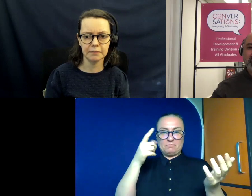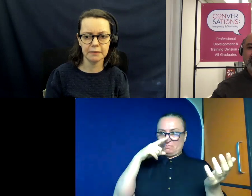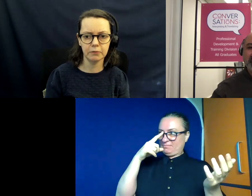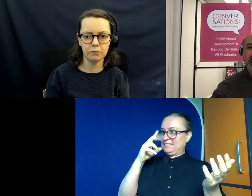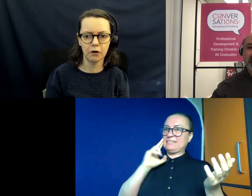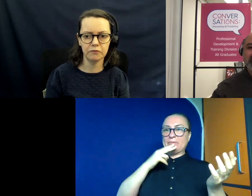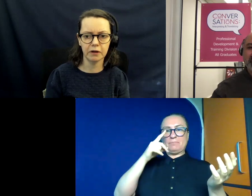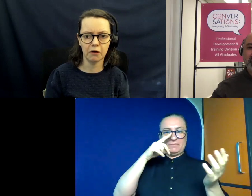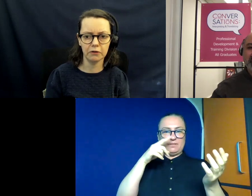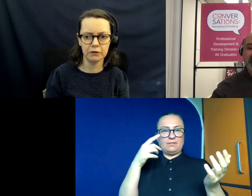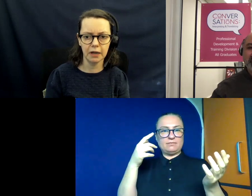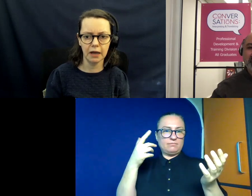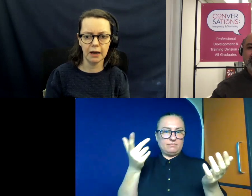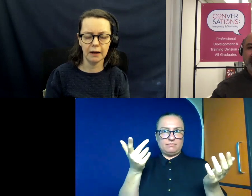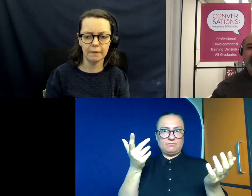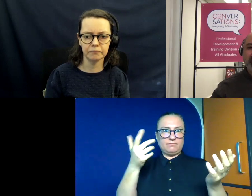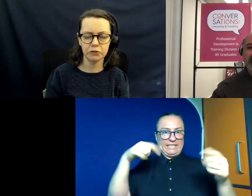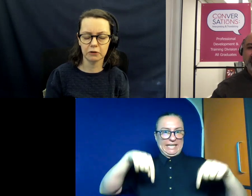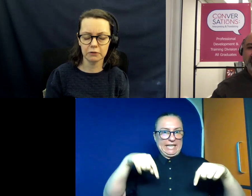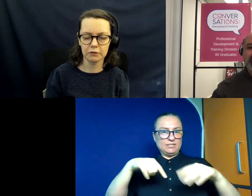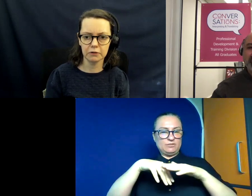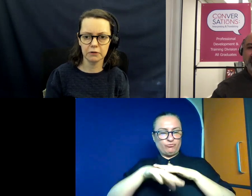seeing people of their own,